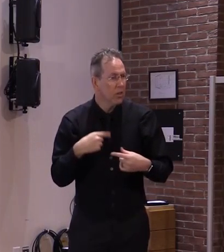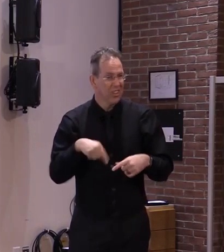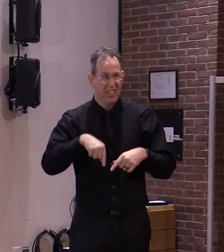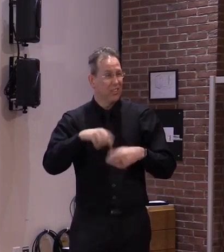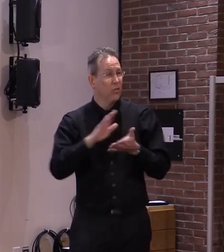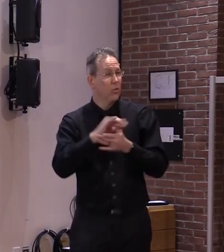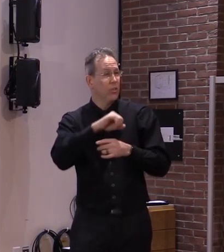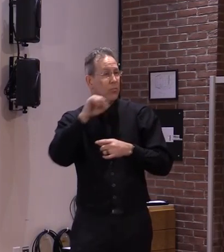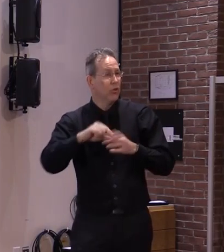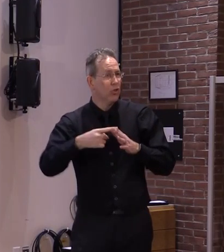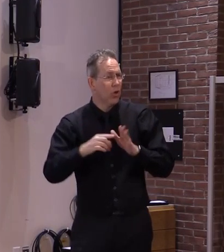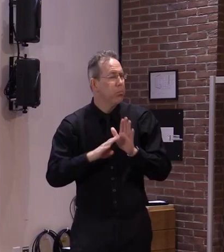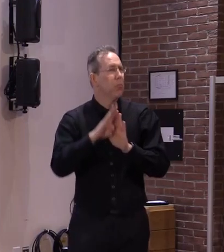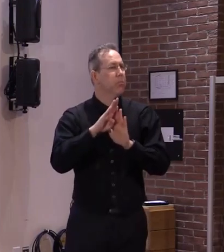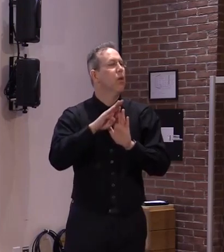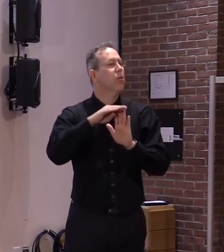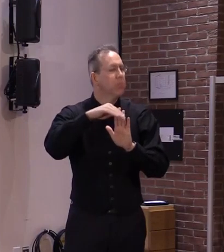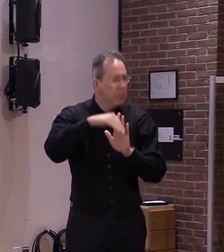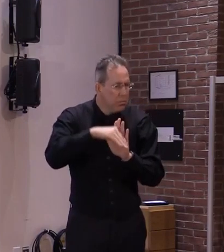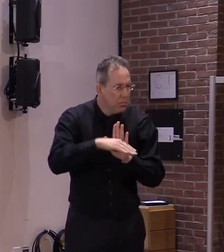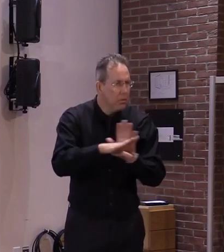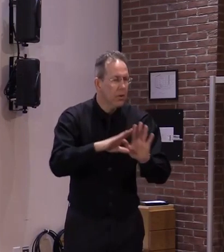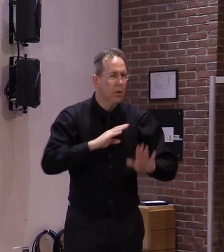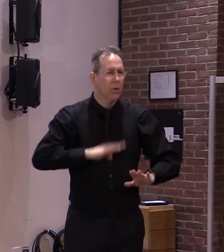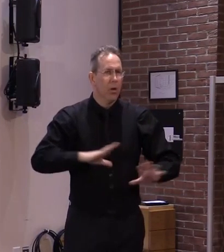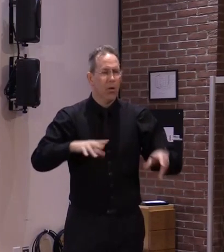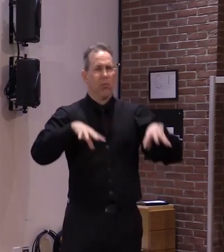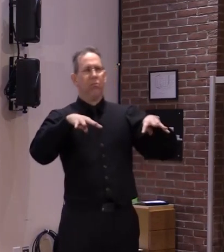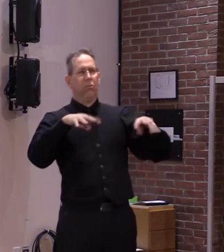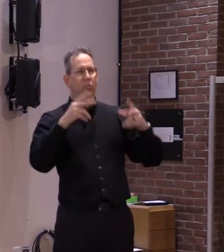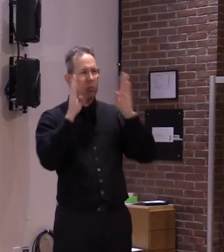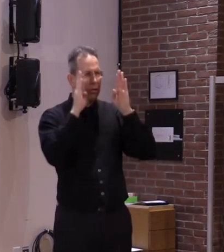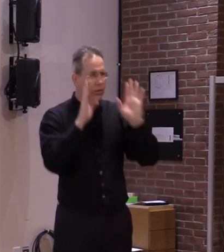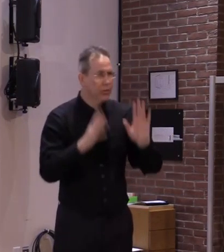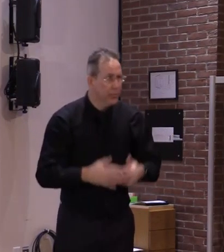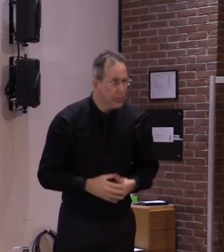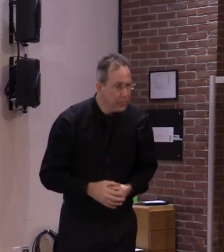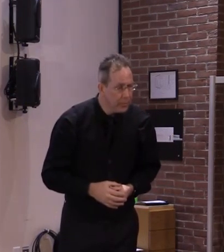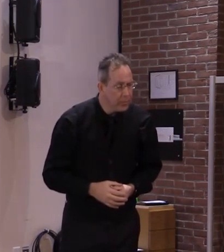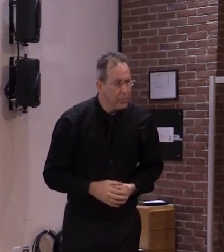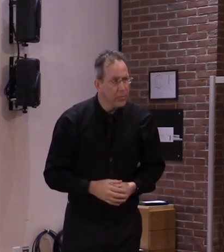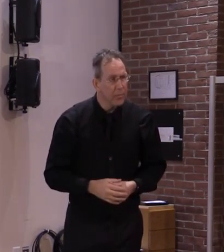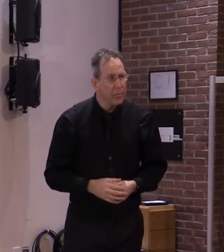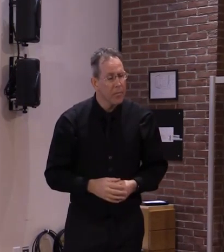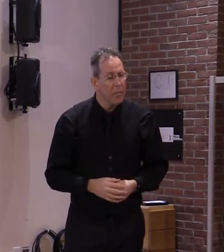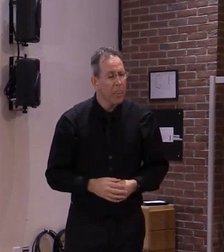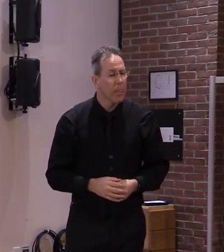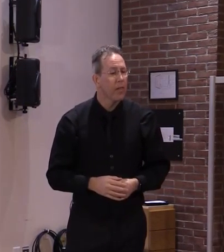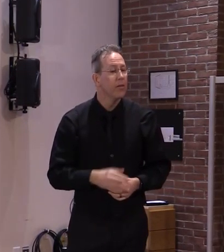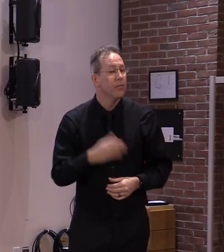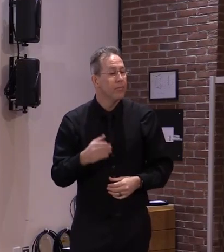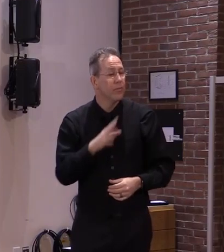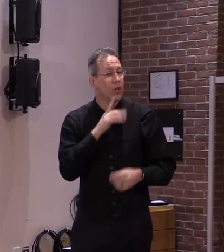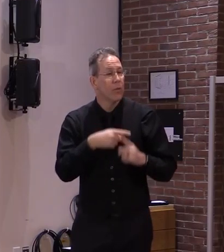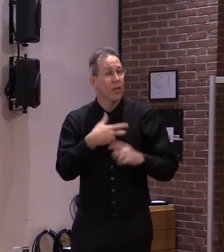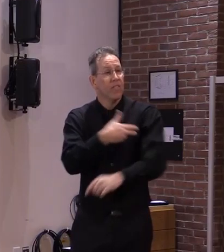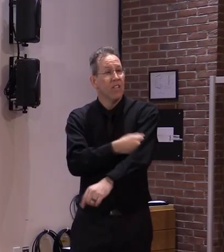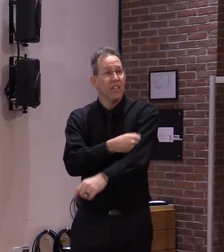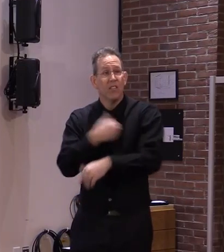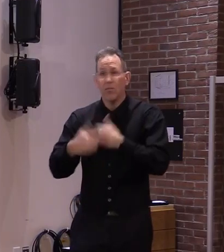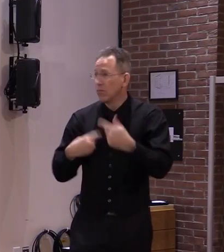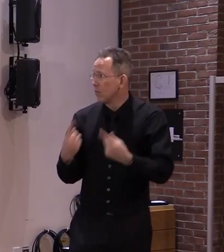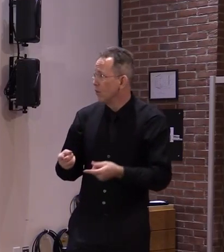and another good sign for our future. Regarding the pace of vaccine administration, the most recent data from